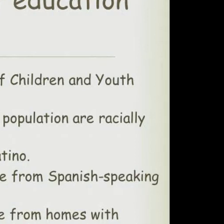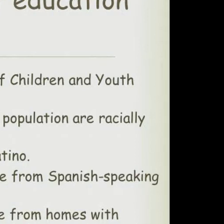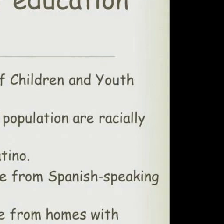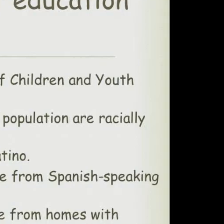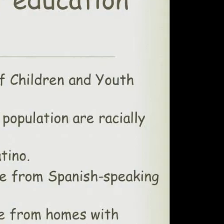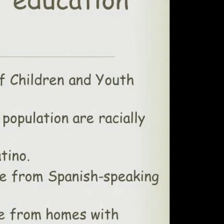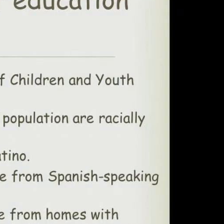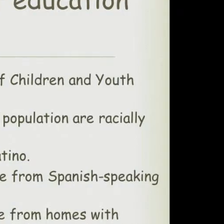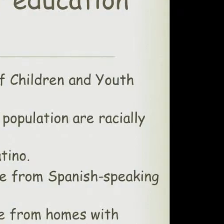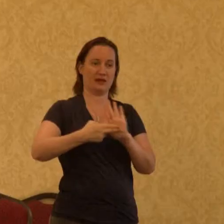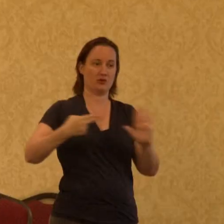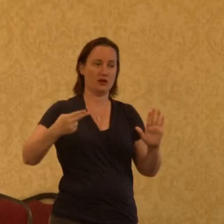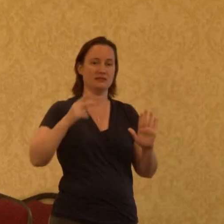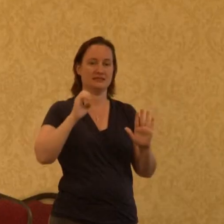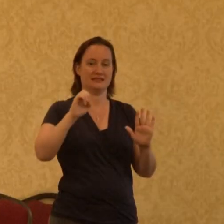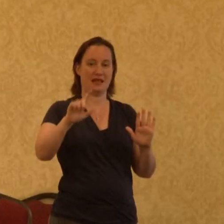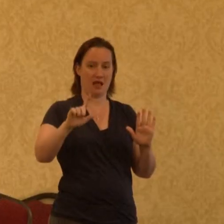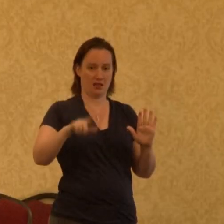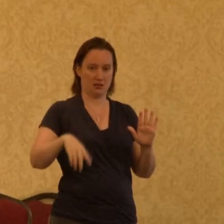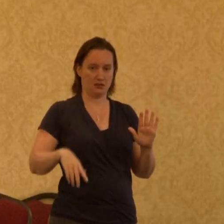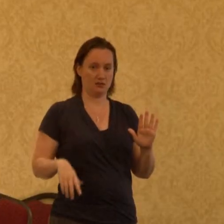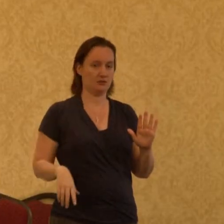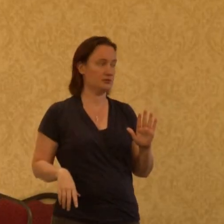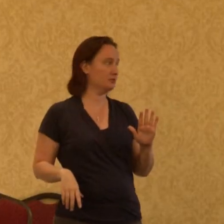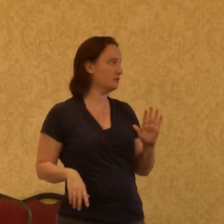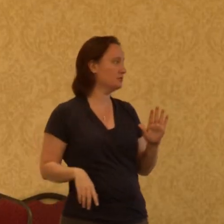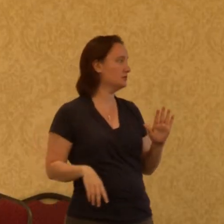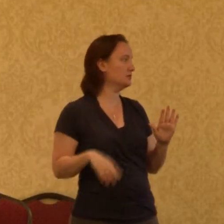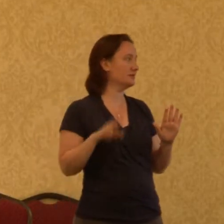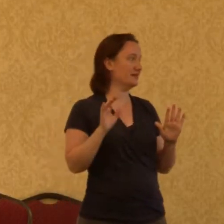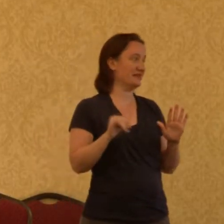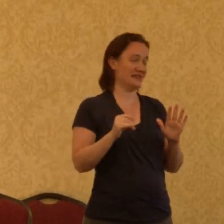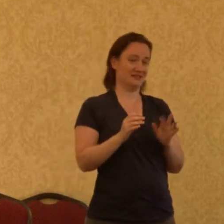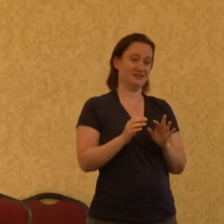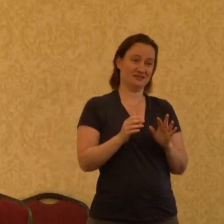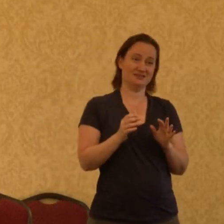important statistic. And I've been doing